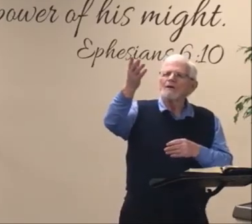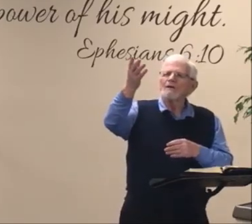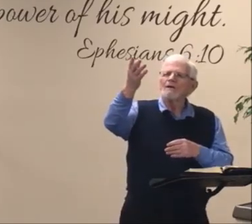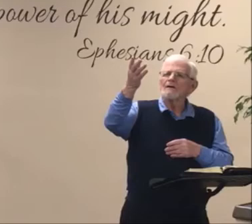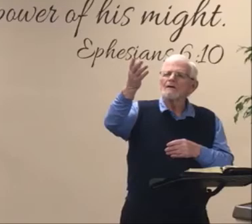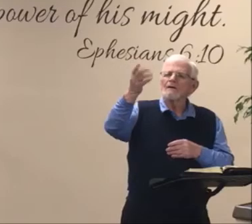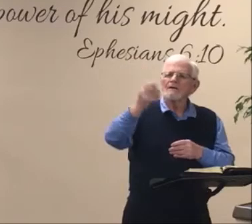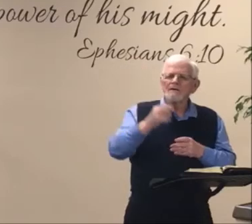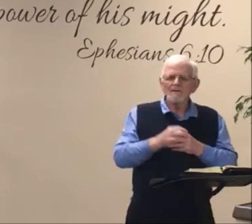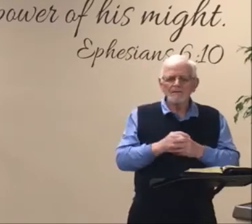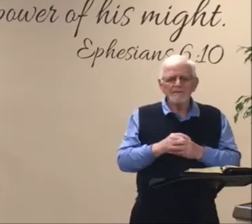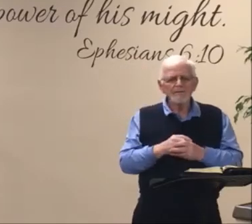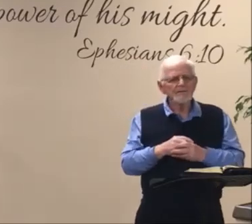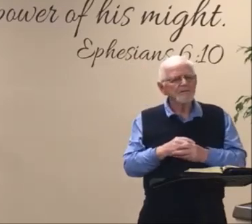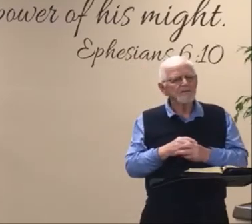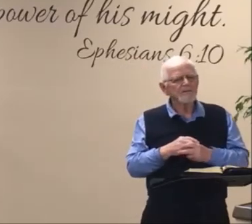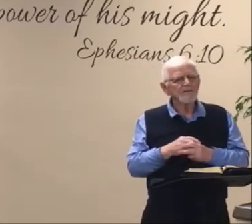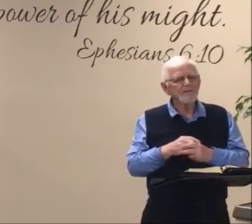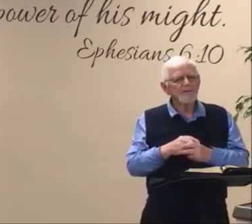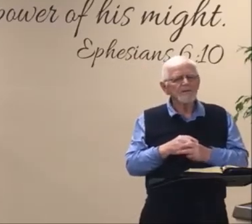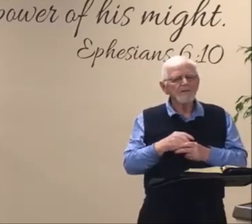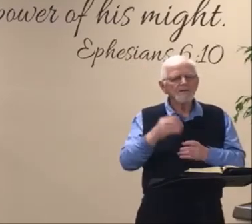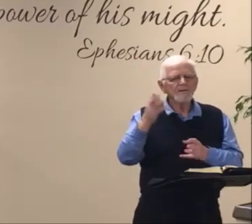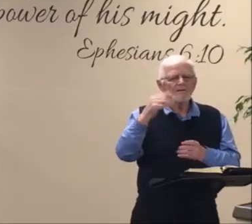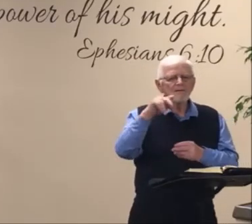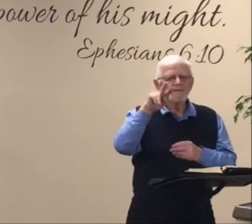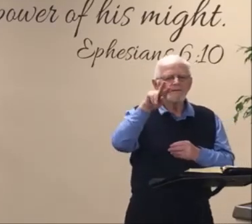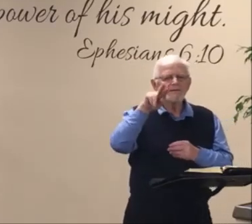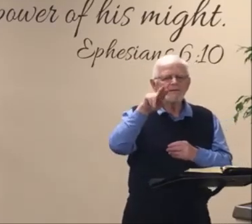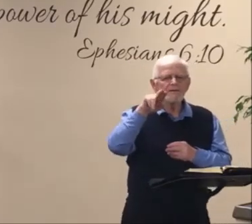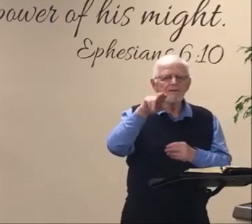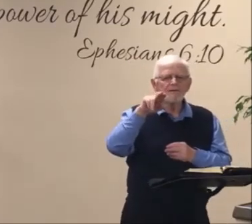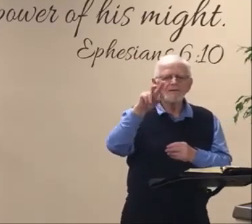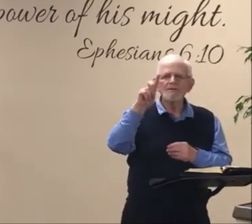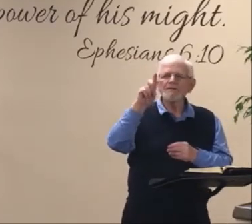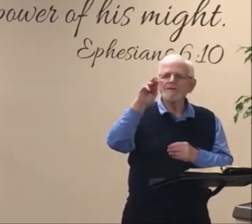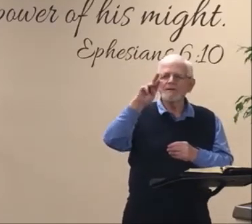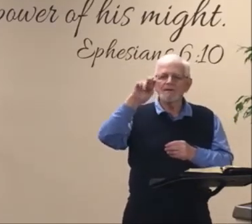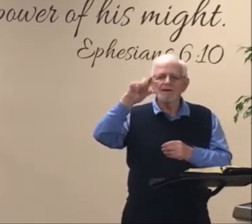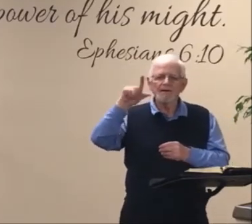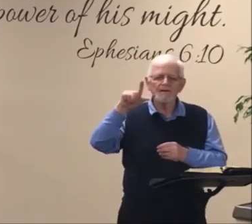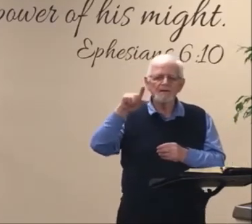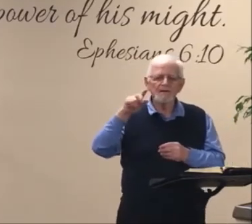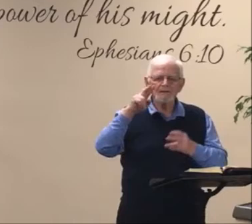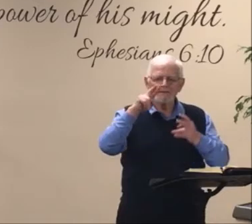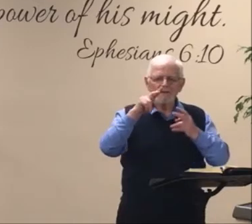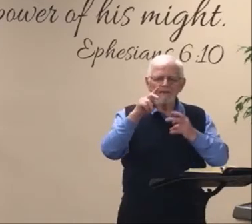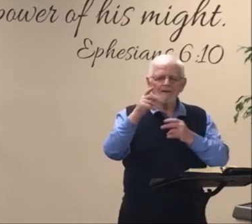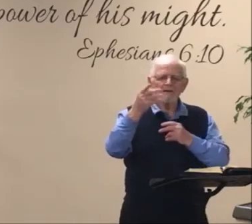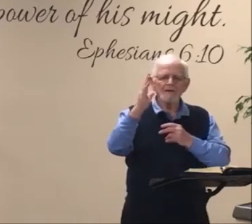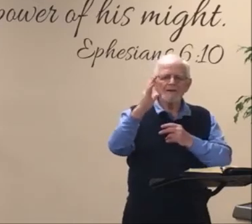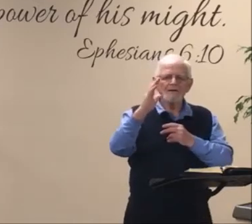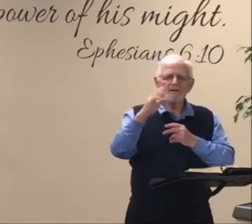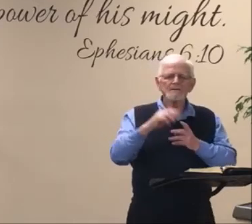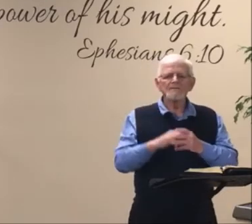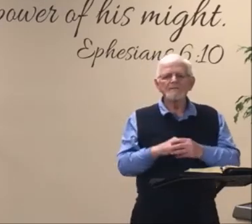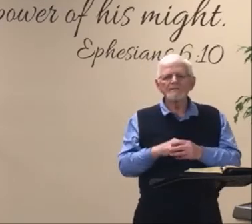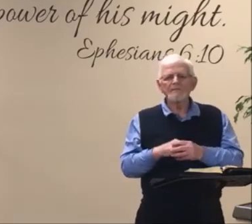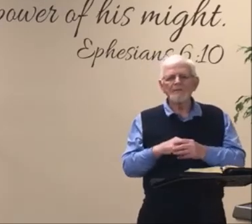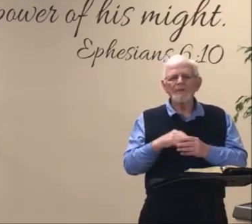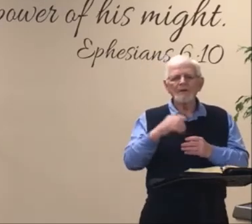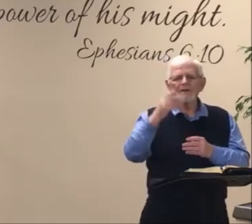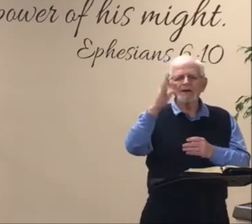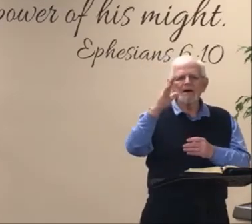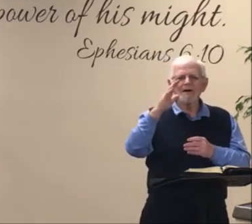And he calls the place Peniel because he's seen God face to face. Face to face. Peniel means God's